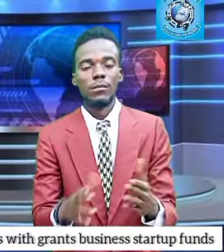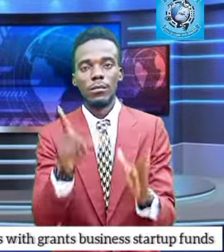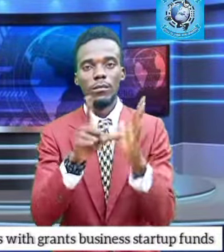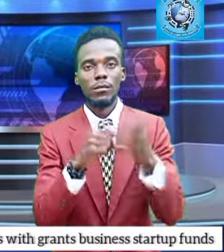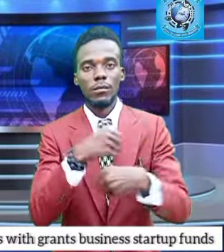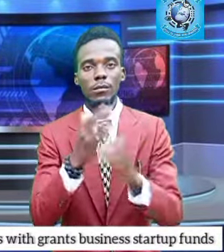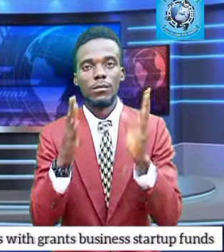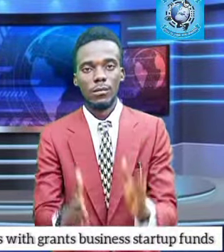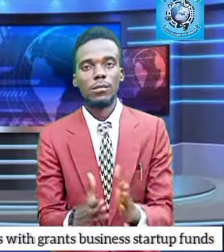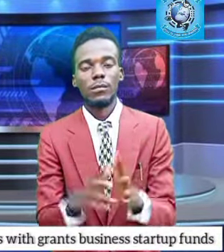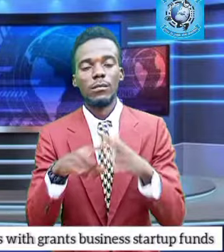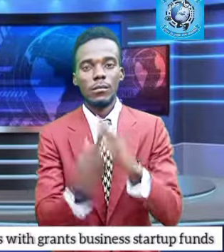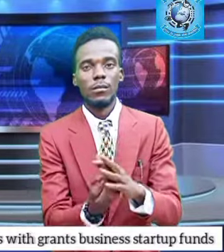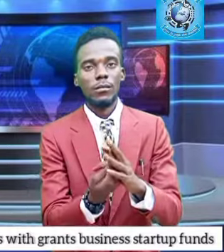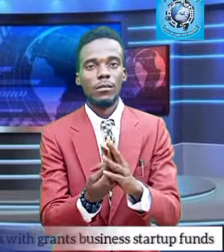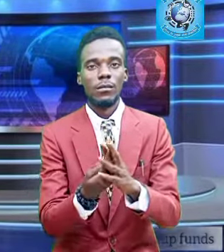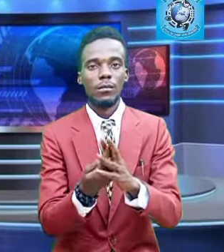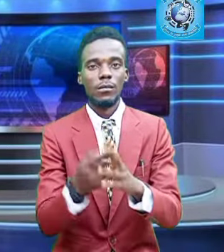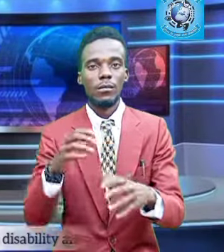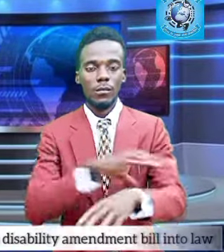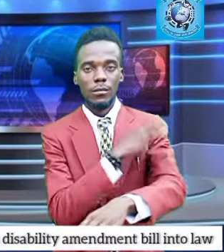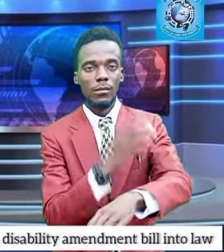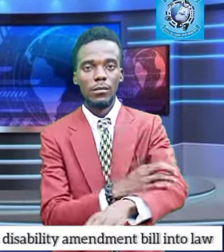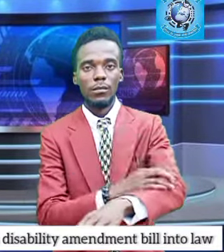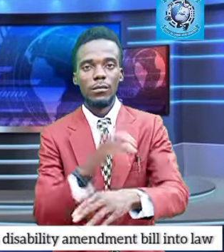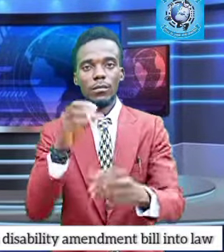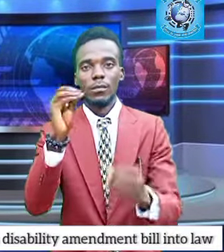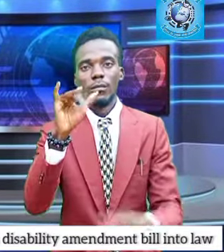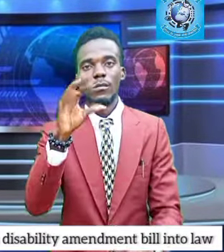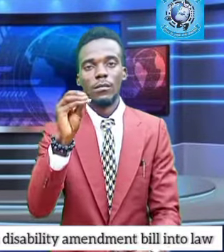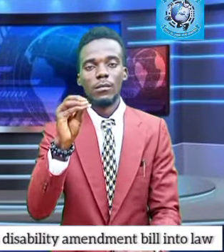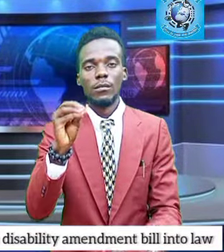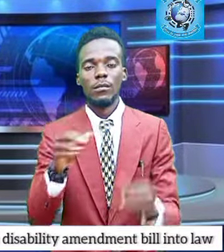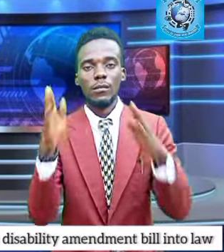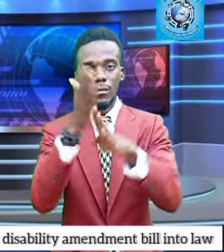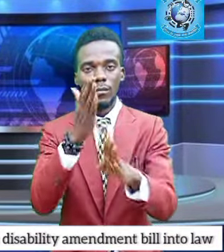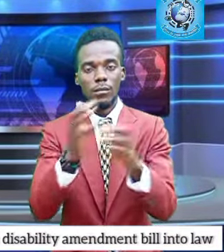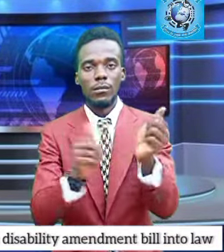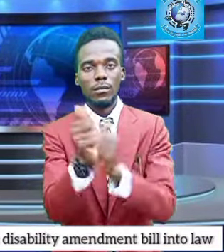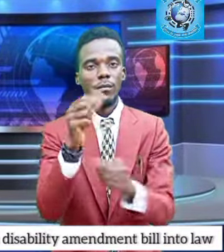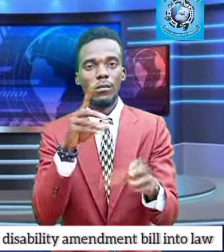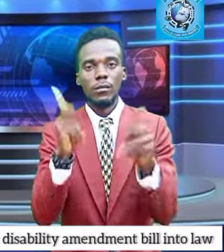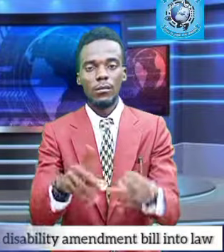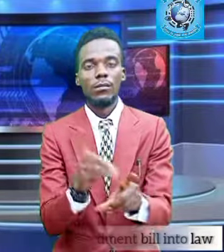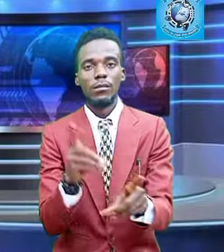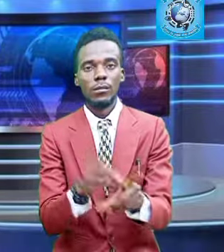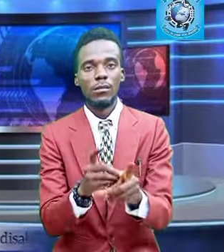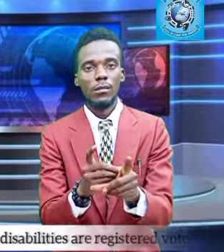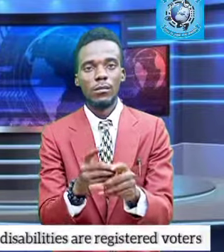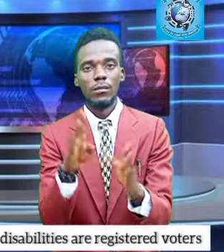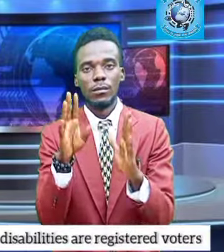startup capital. Oyo Assembly passes Persons with Disabilities Amendment Bill into law. 90